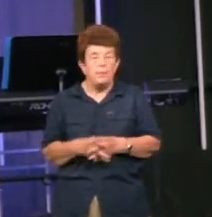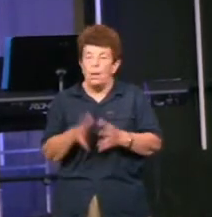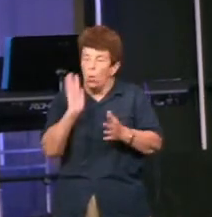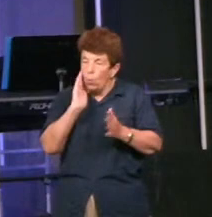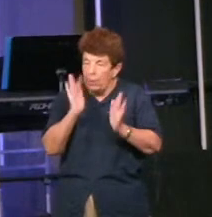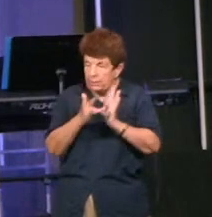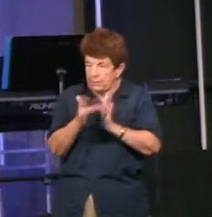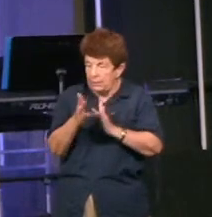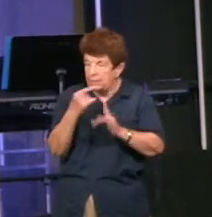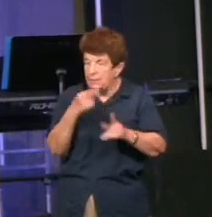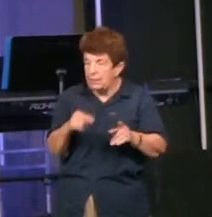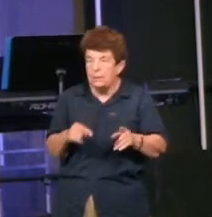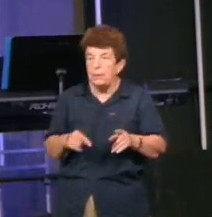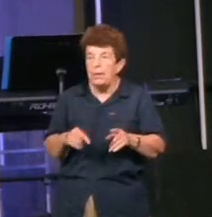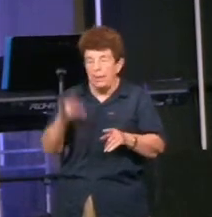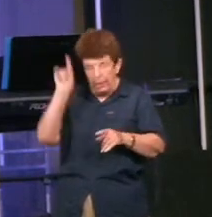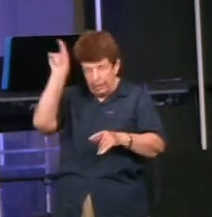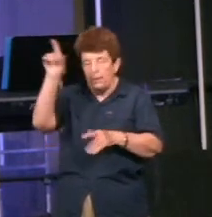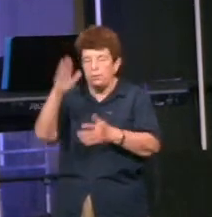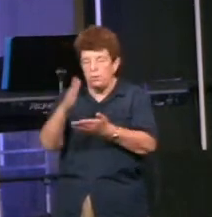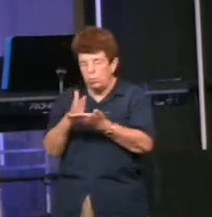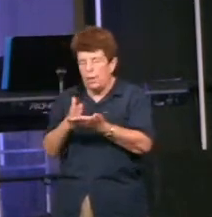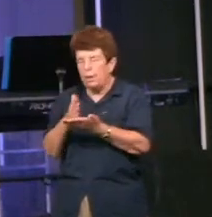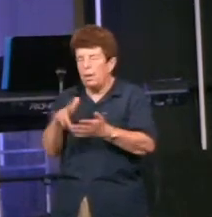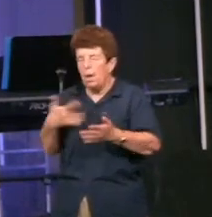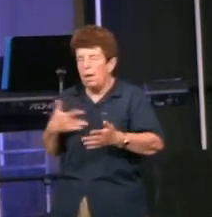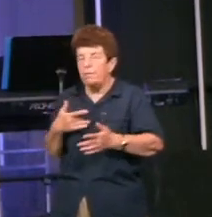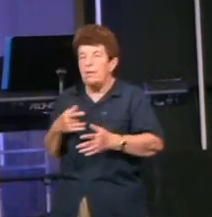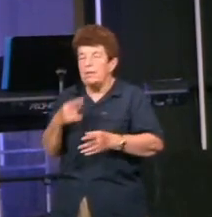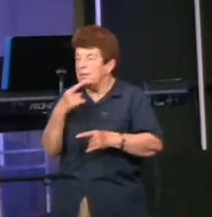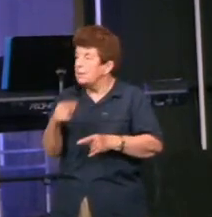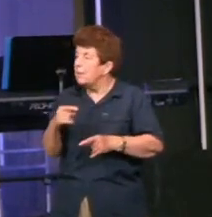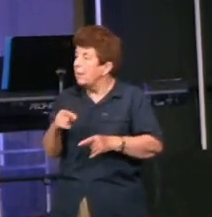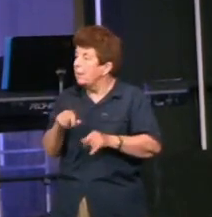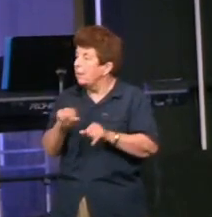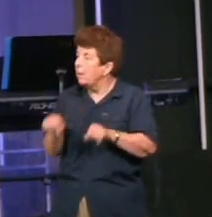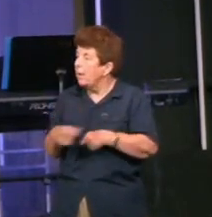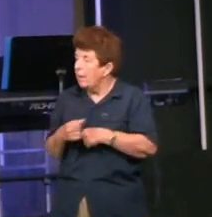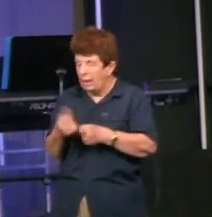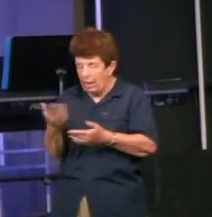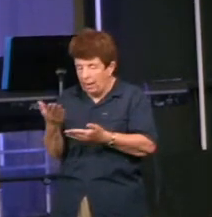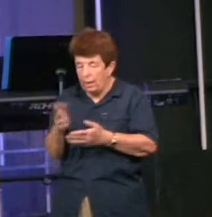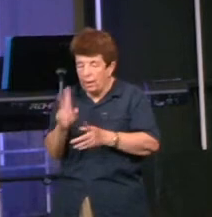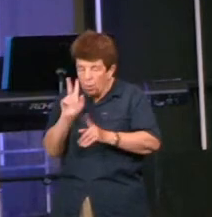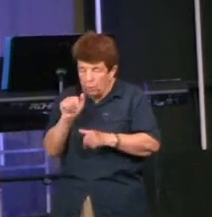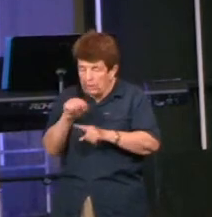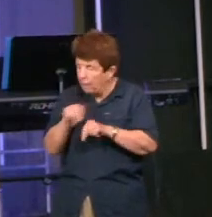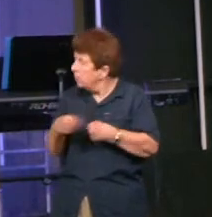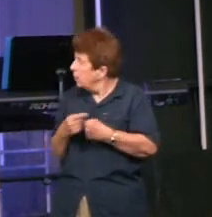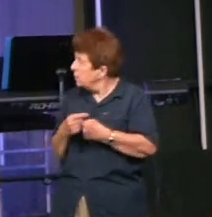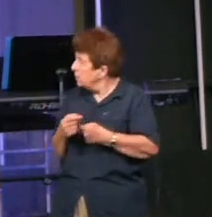When Jesus says he is the bread of life, he says that he is our sustenance.